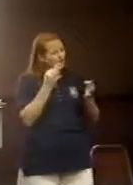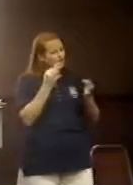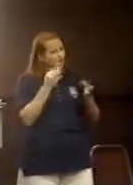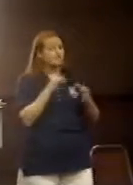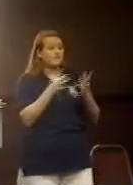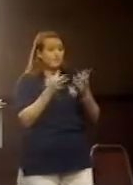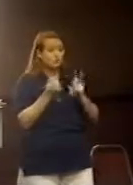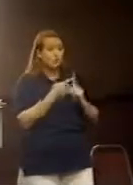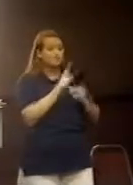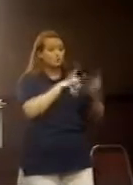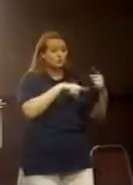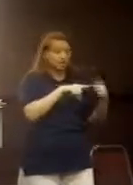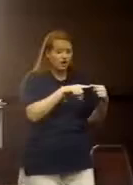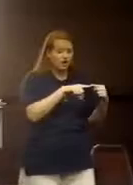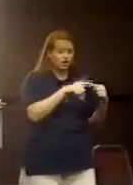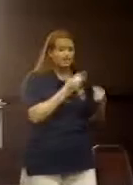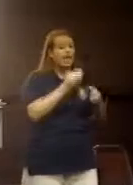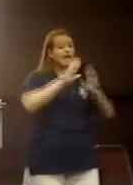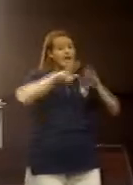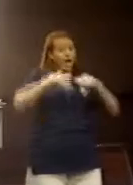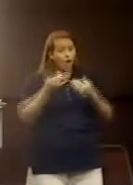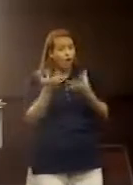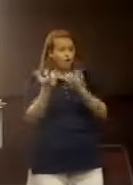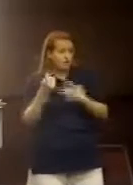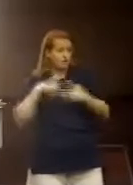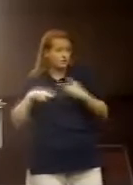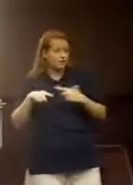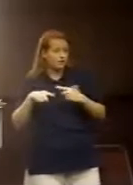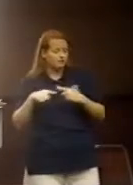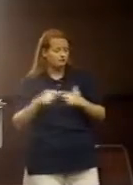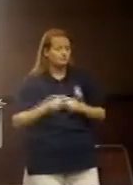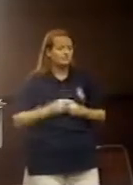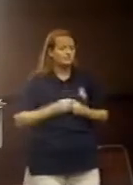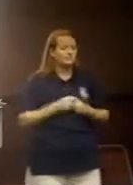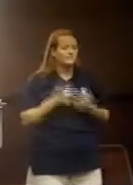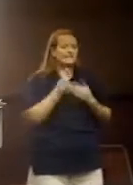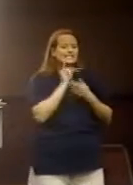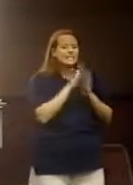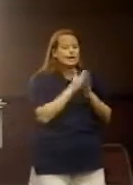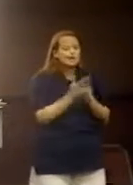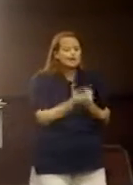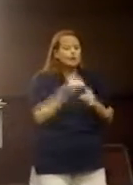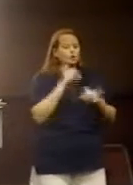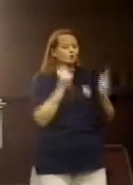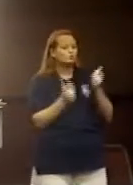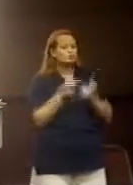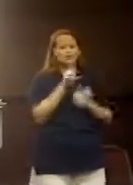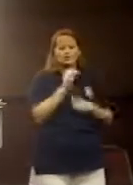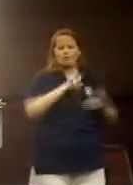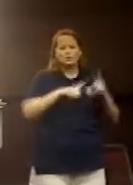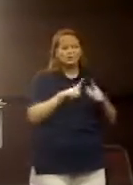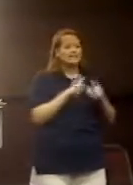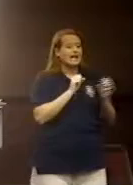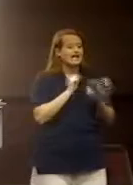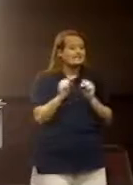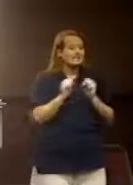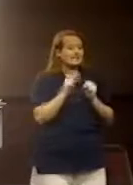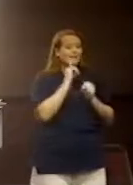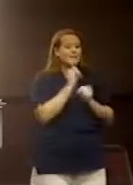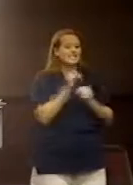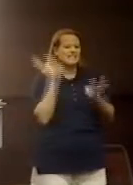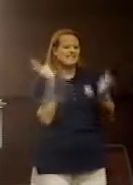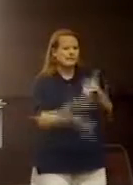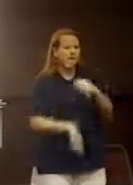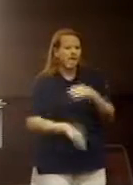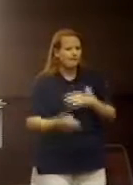if they want to sign and how they want to sign. And it is a book in which no sign system is